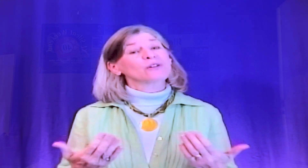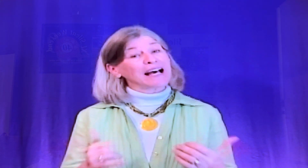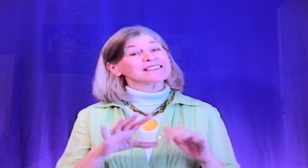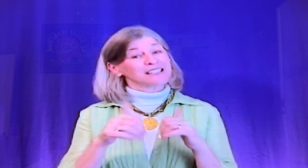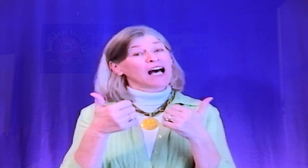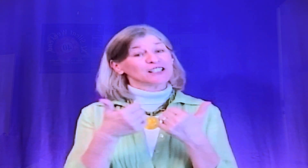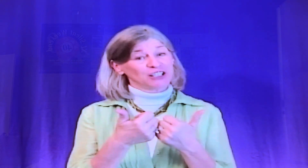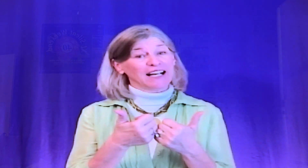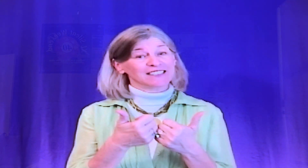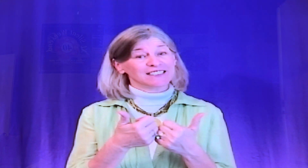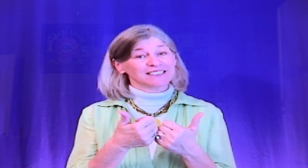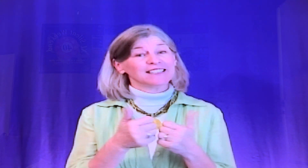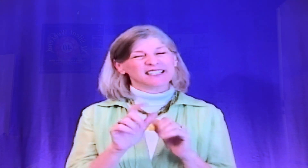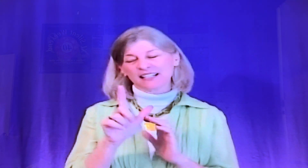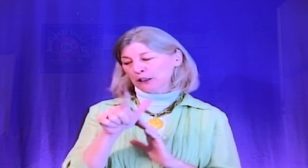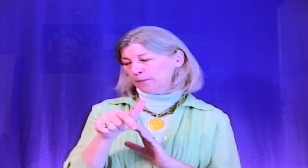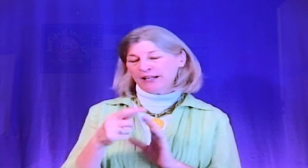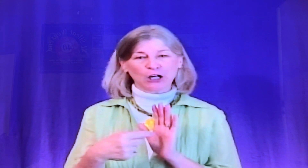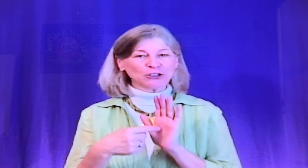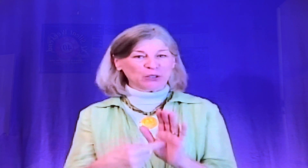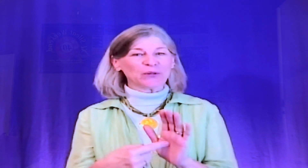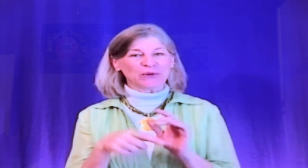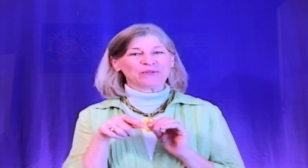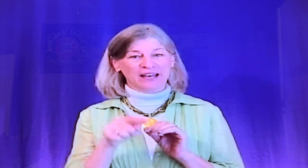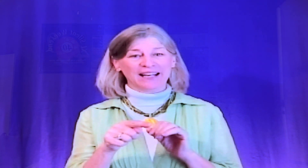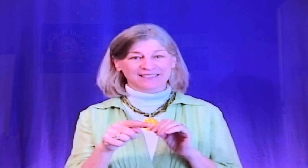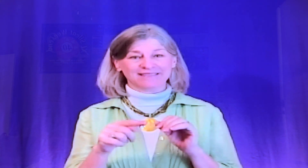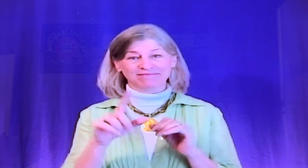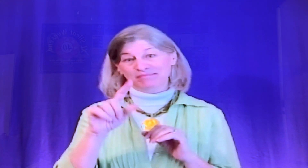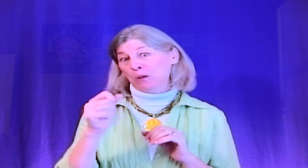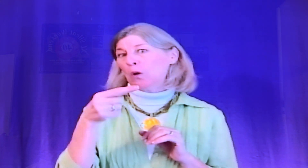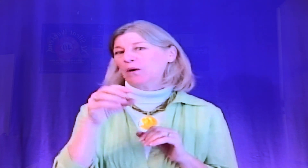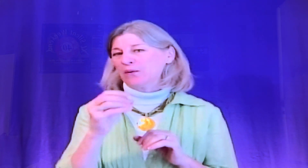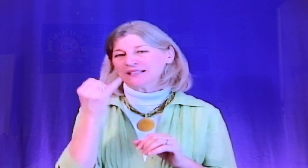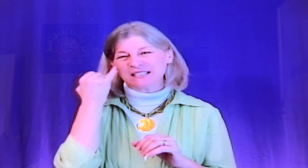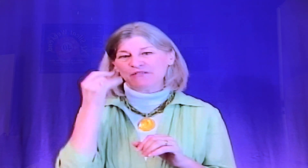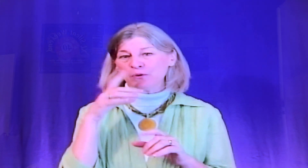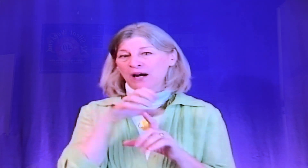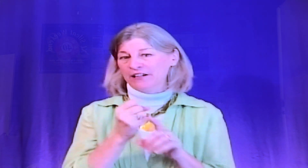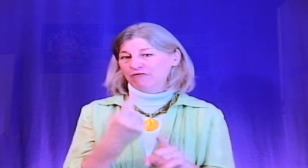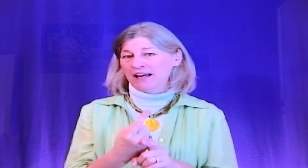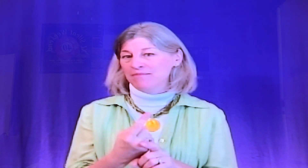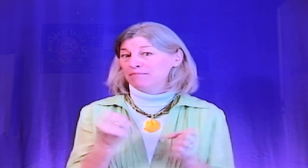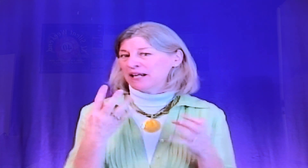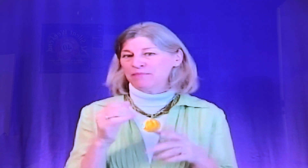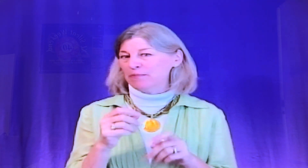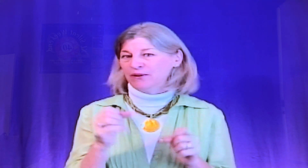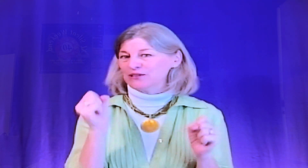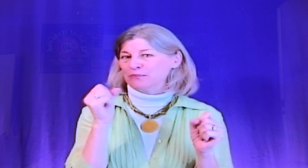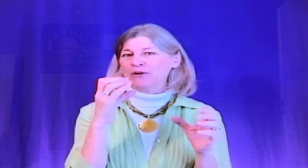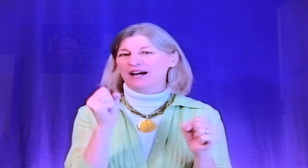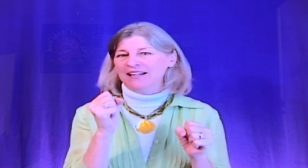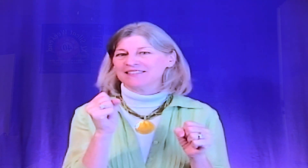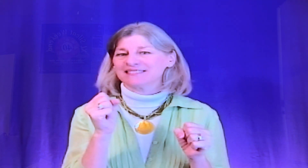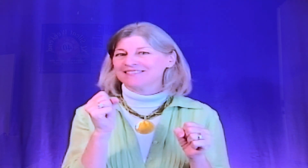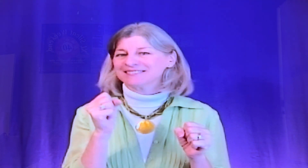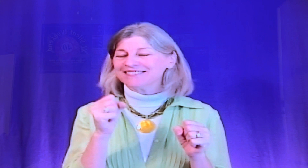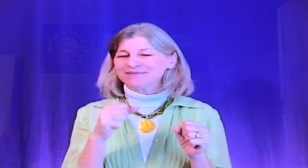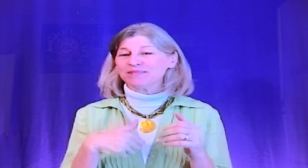that's the kind of challenge. In a little bit, I'll show you that logo and see if you got it right. Many people are surprised, but the